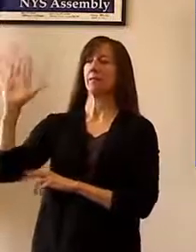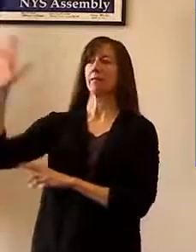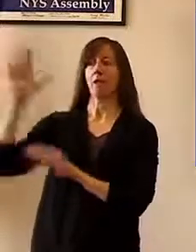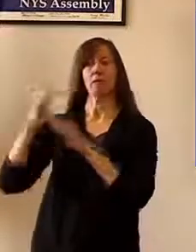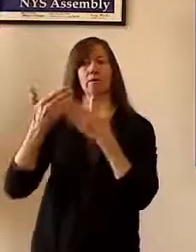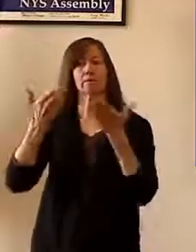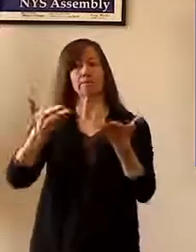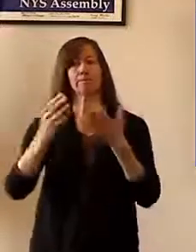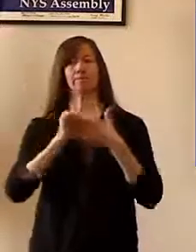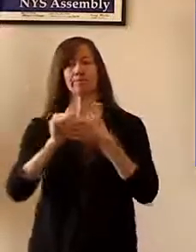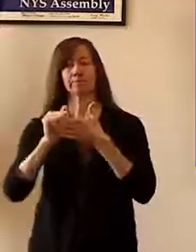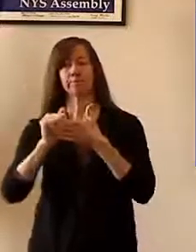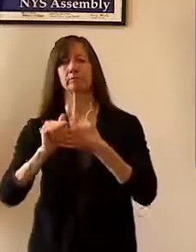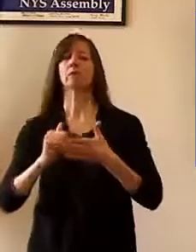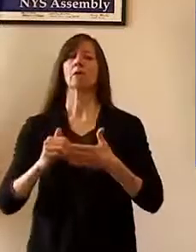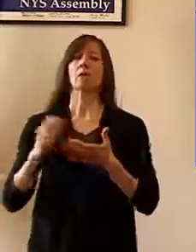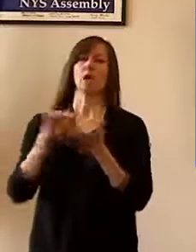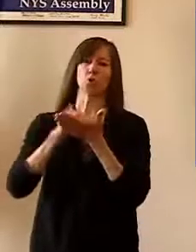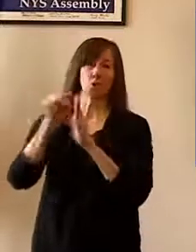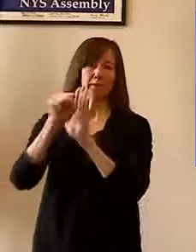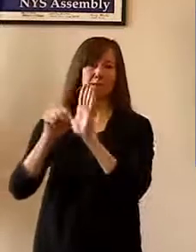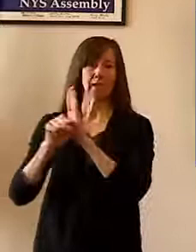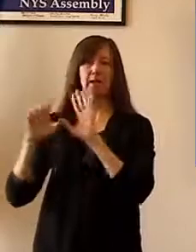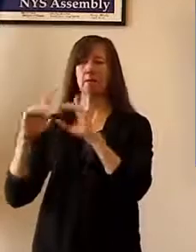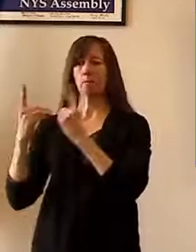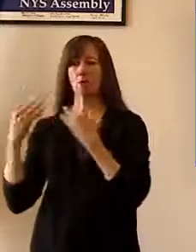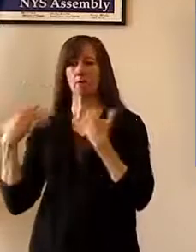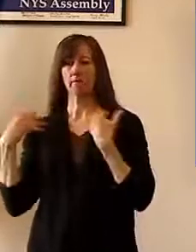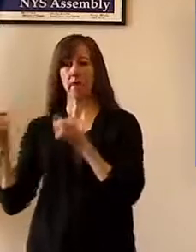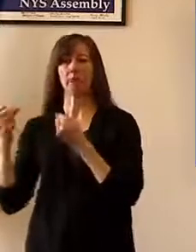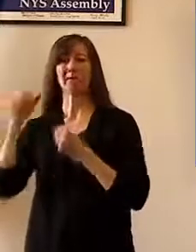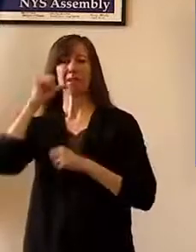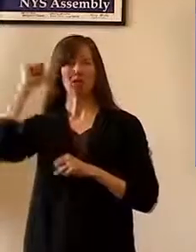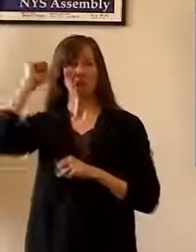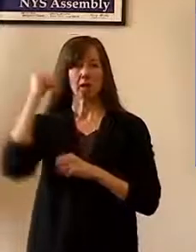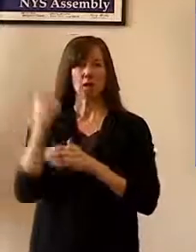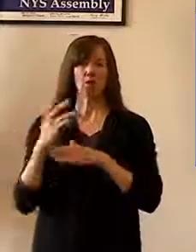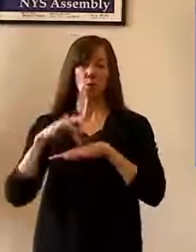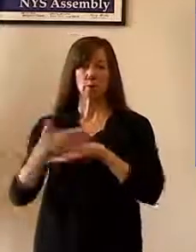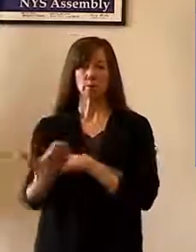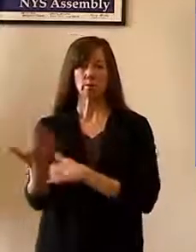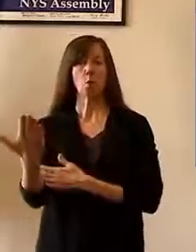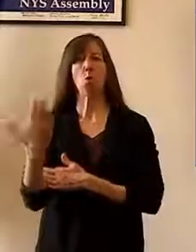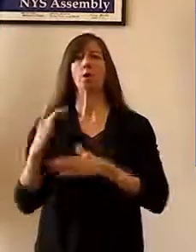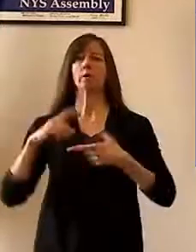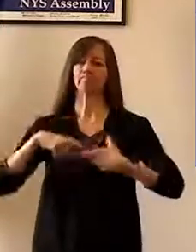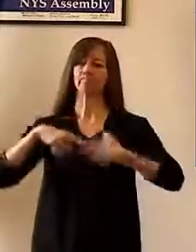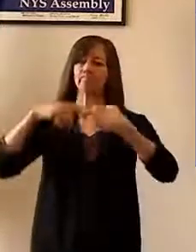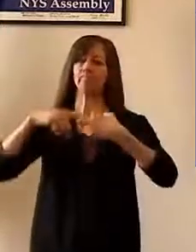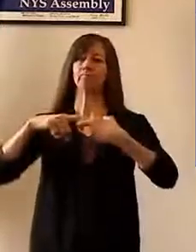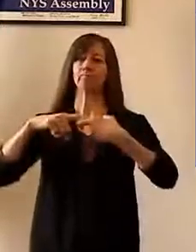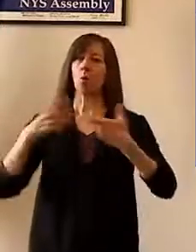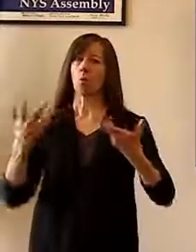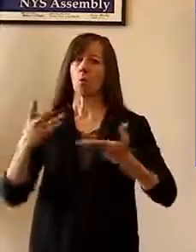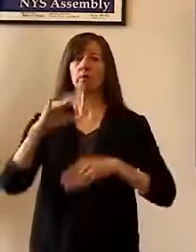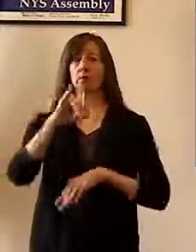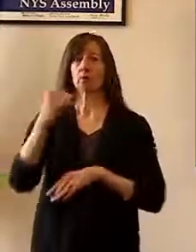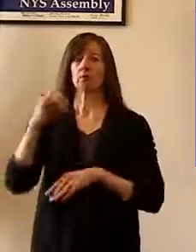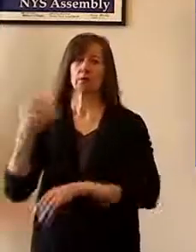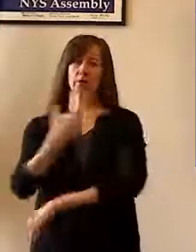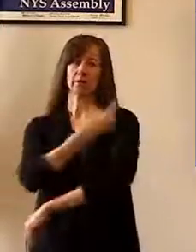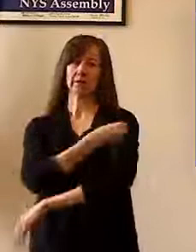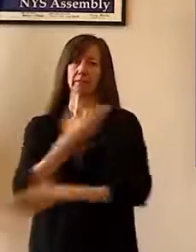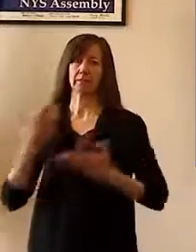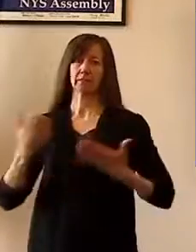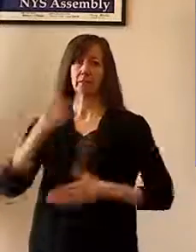State Department of Health early yesterday initiated a pause in the distribution of Johnson & Johnson vaccines here in